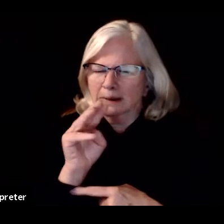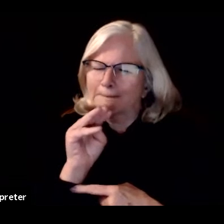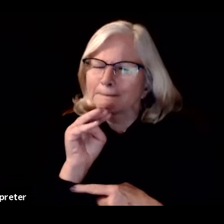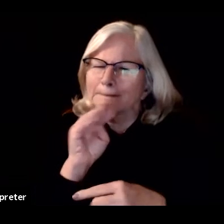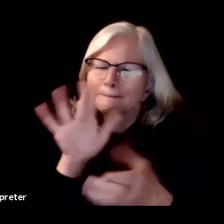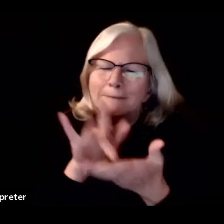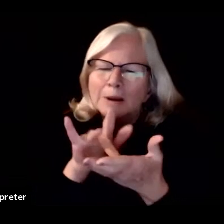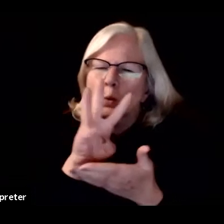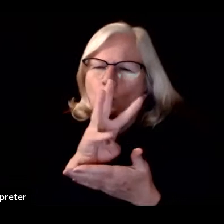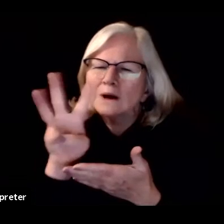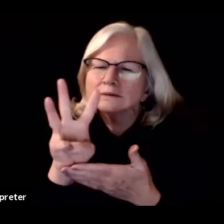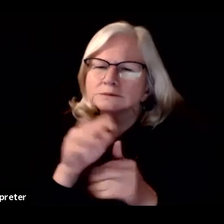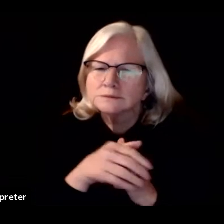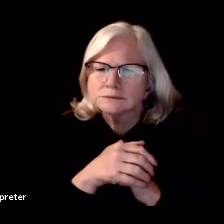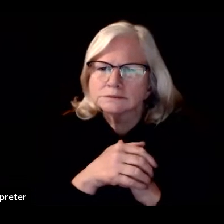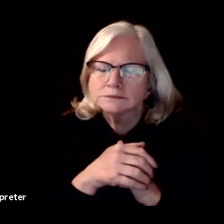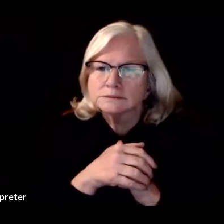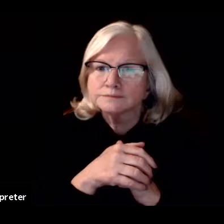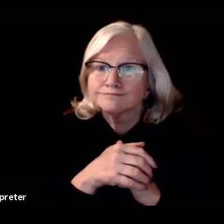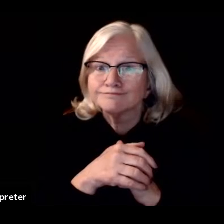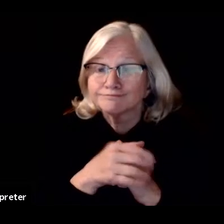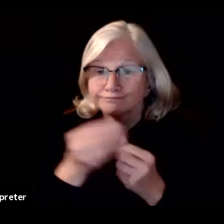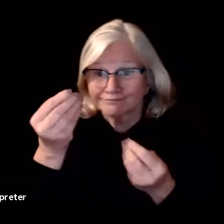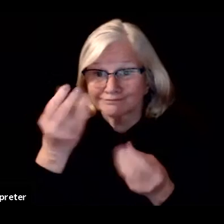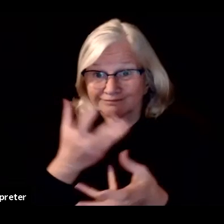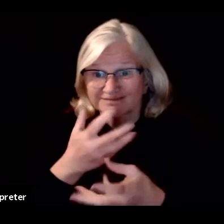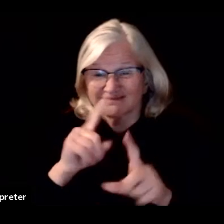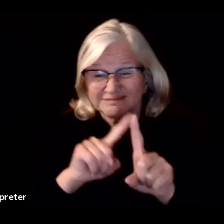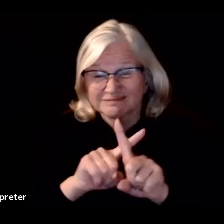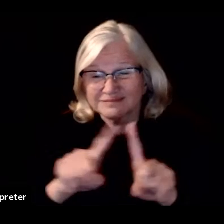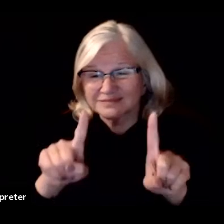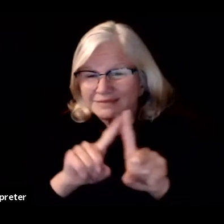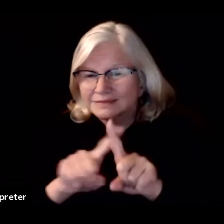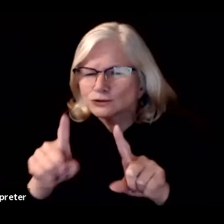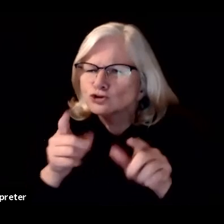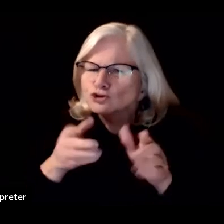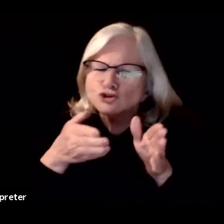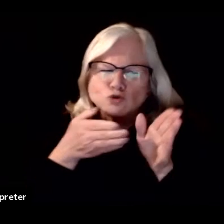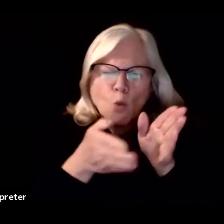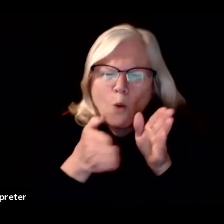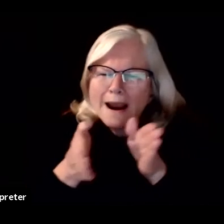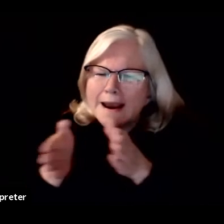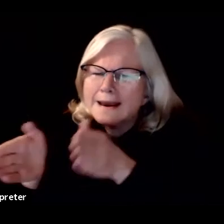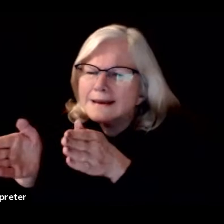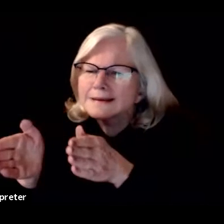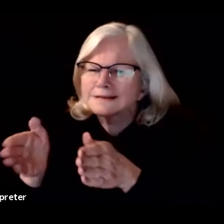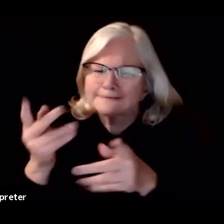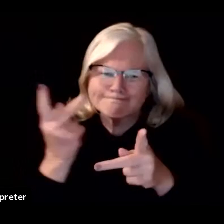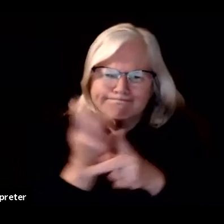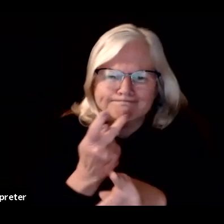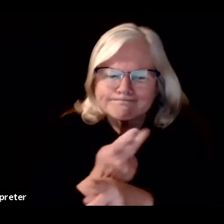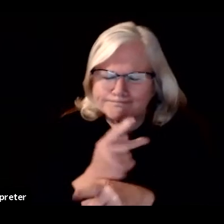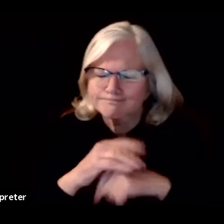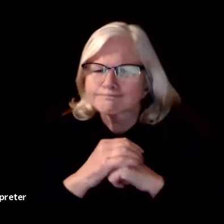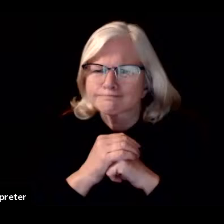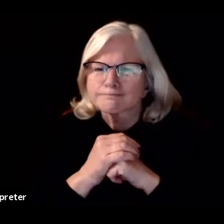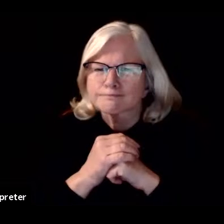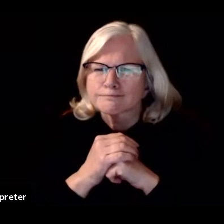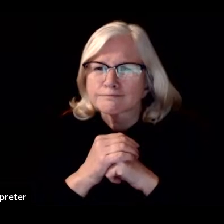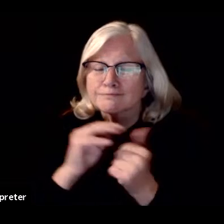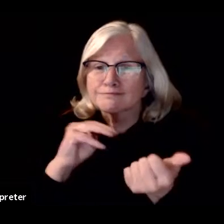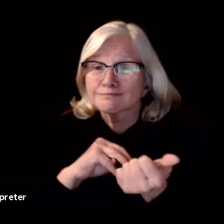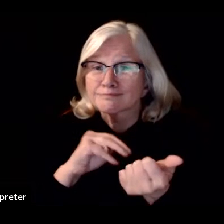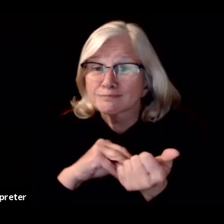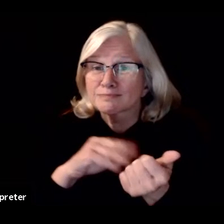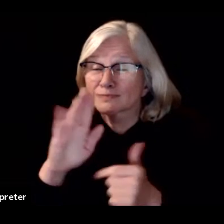very complimentary about our testing infrastructure in particular. And it continues to be just a critical